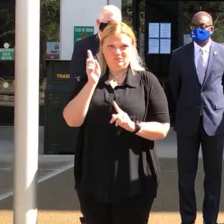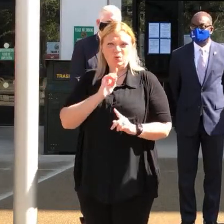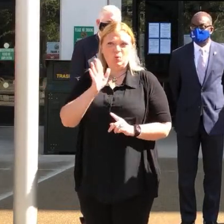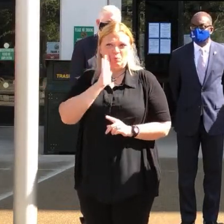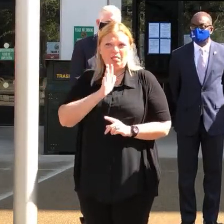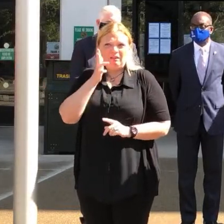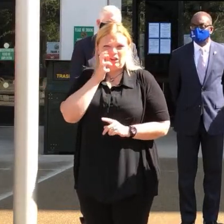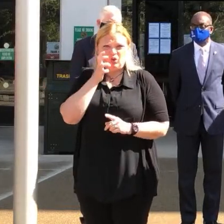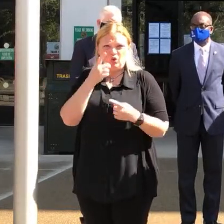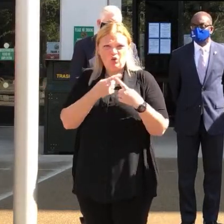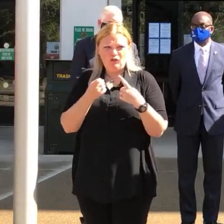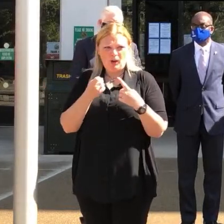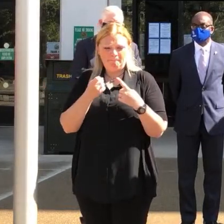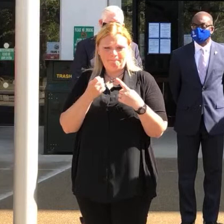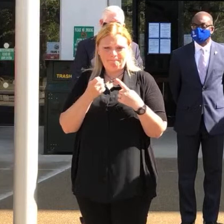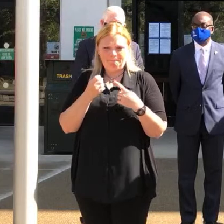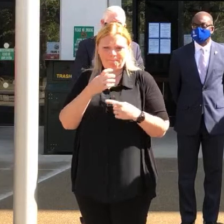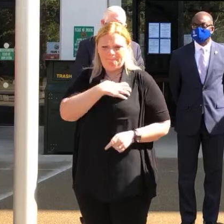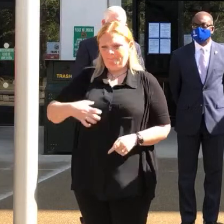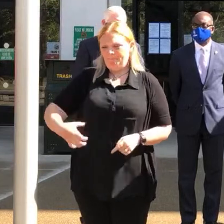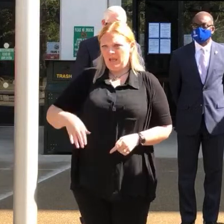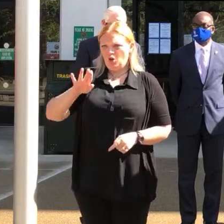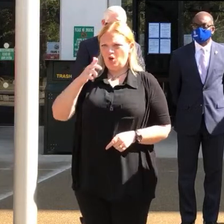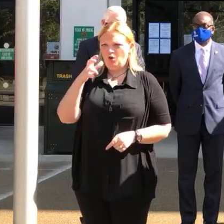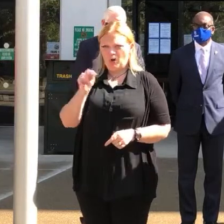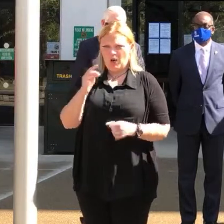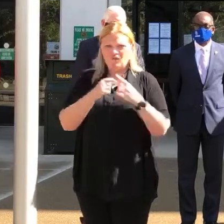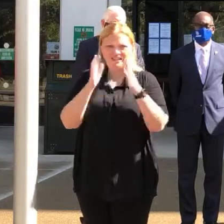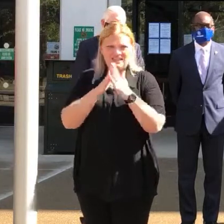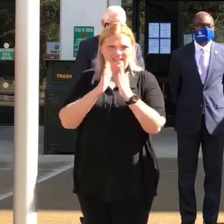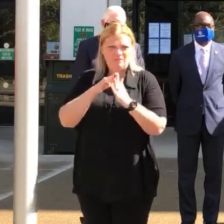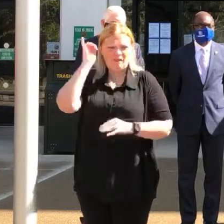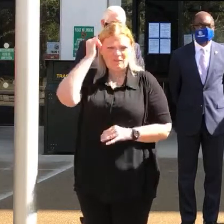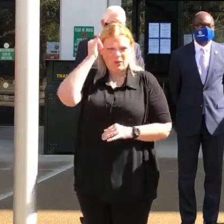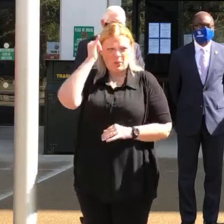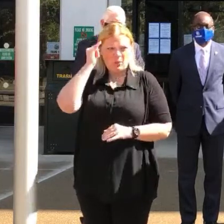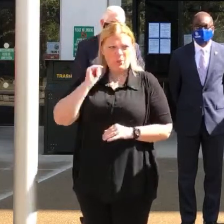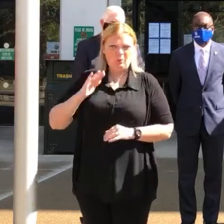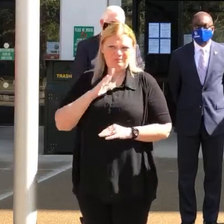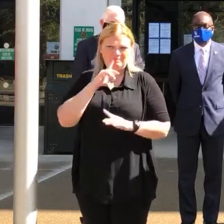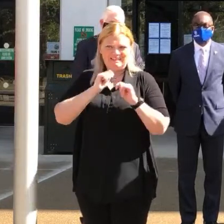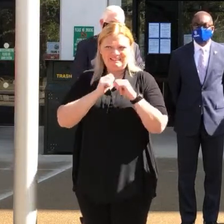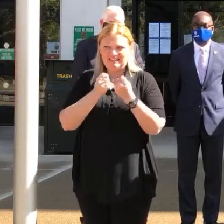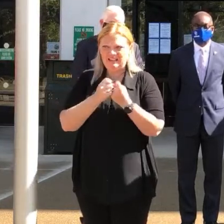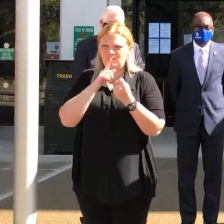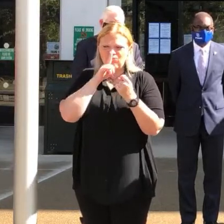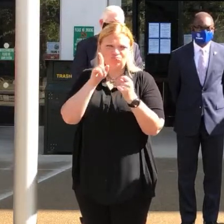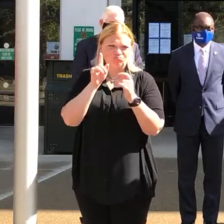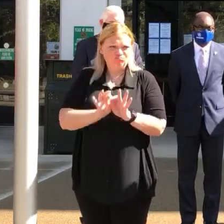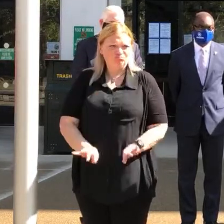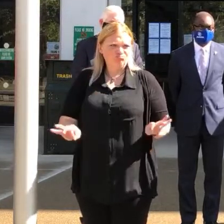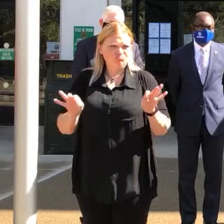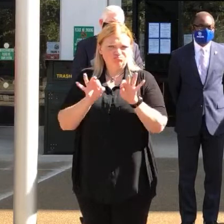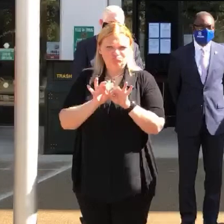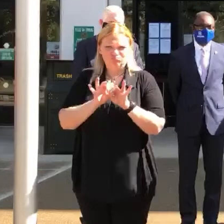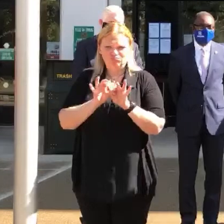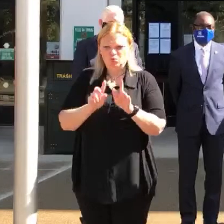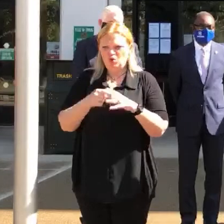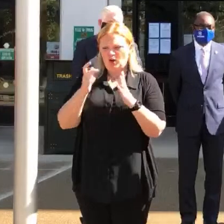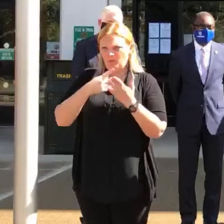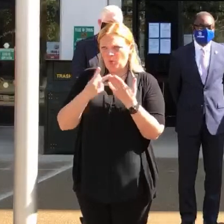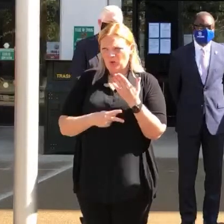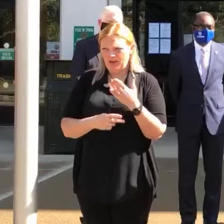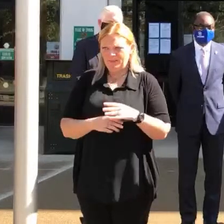from, of course, we're joined by Mayor Byron Brown of the City of Buffalo. Him and his team have been instrumental in helping us get this program off the